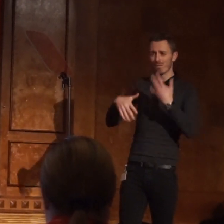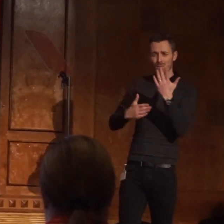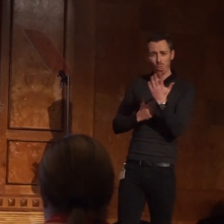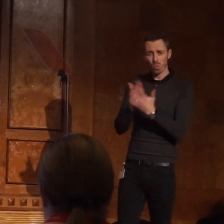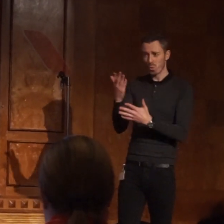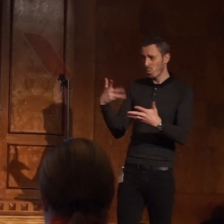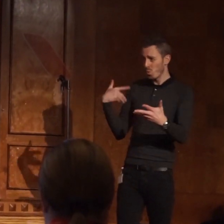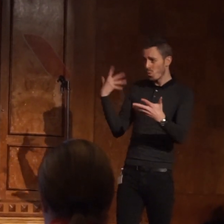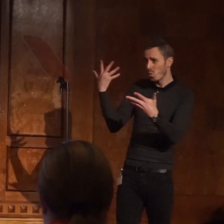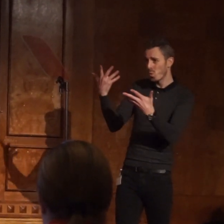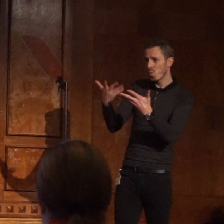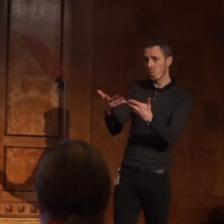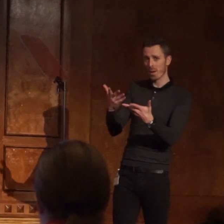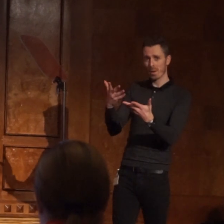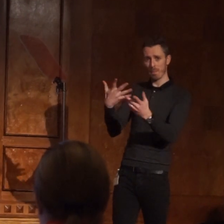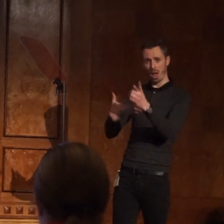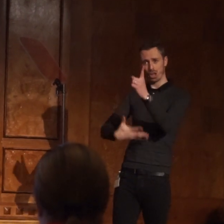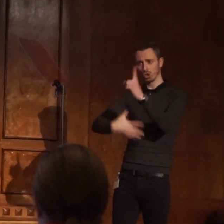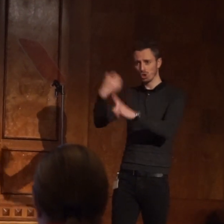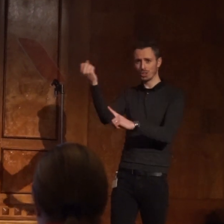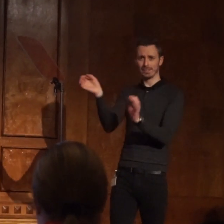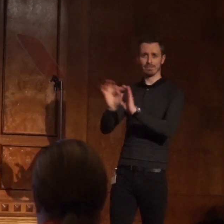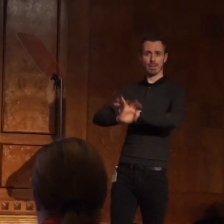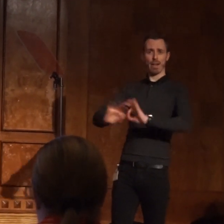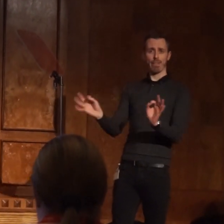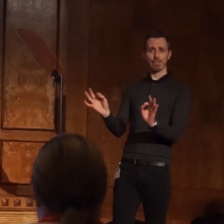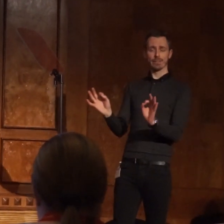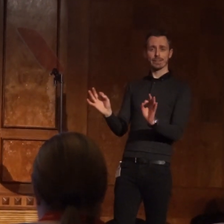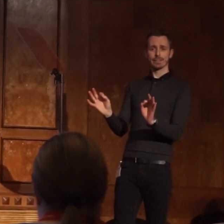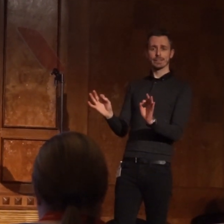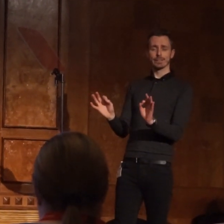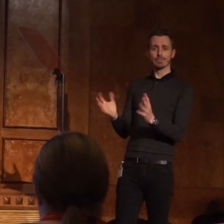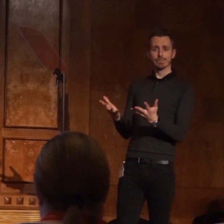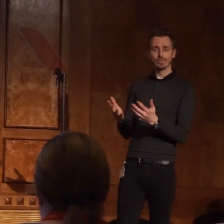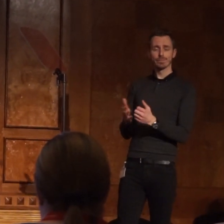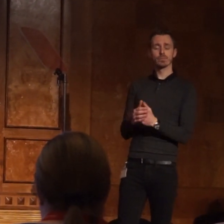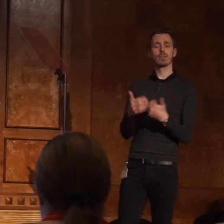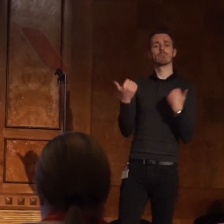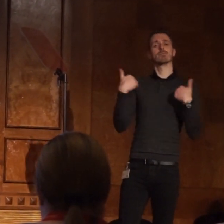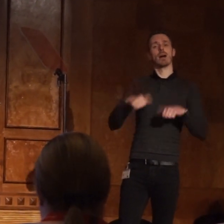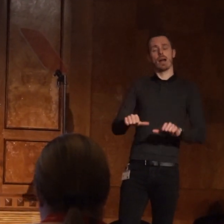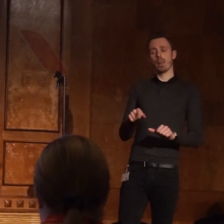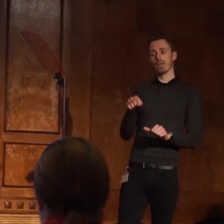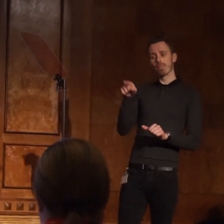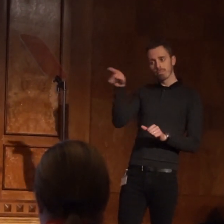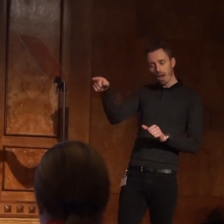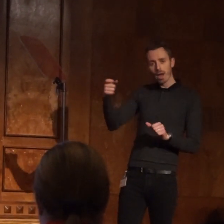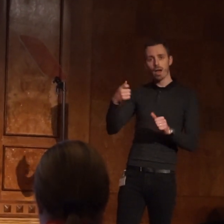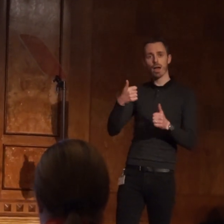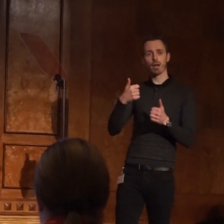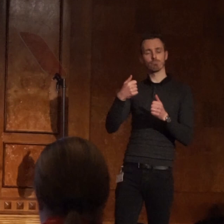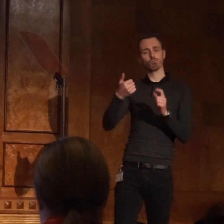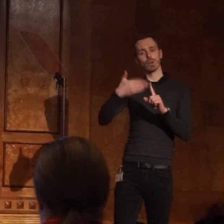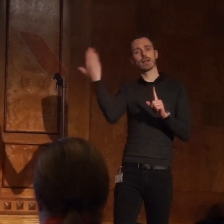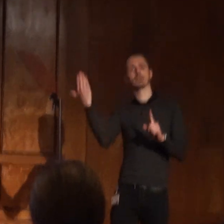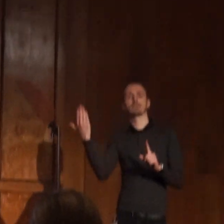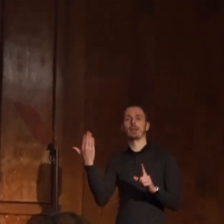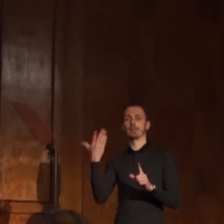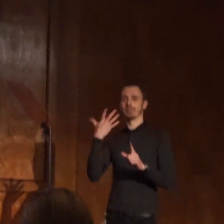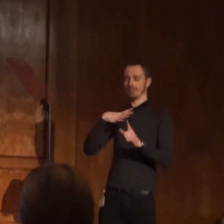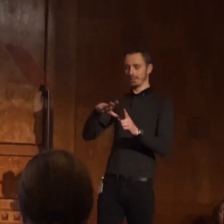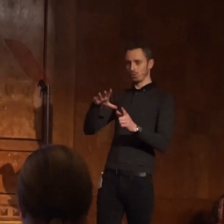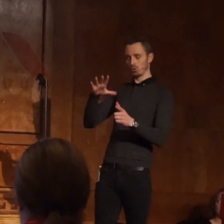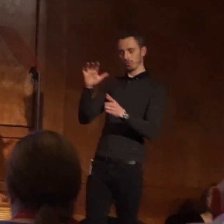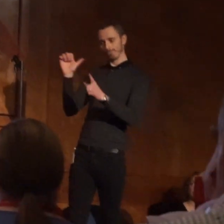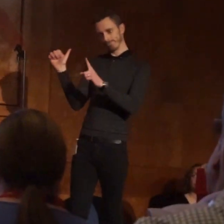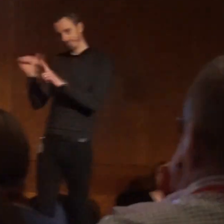nothing. Of course, I do welcome ministers finally recognising that, just like if you're running a business,